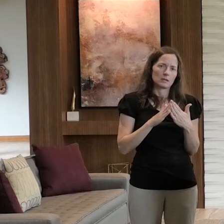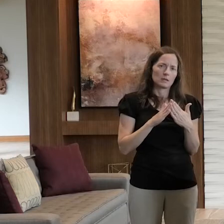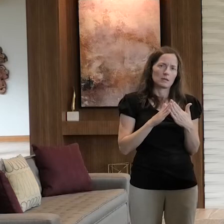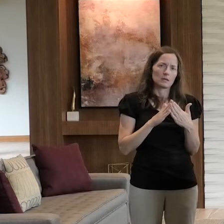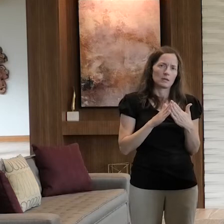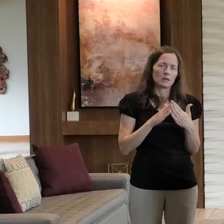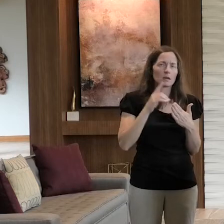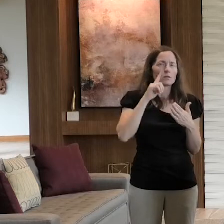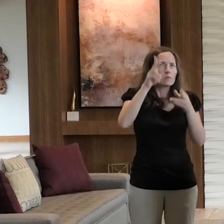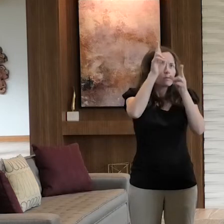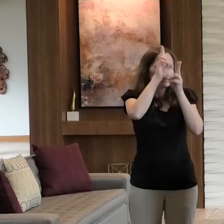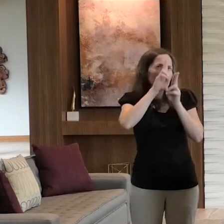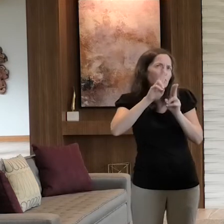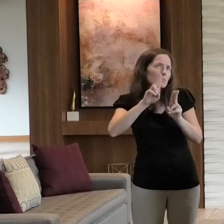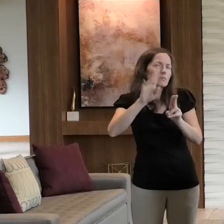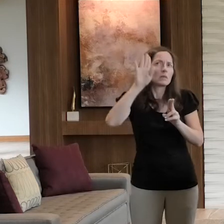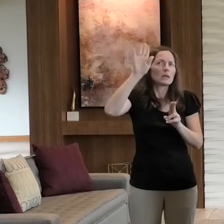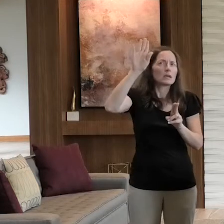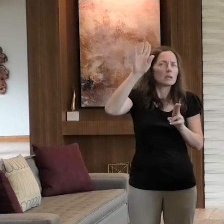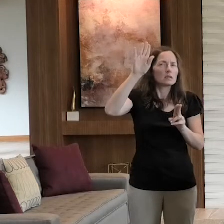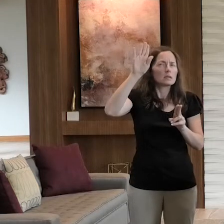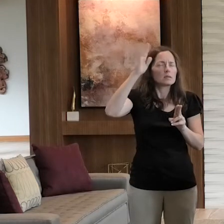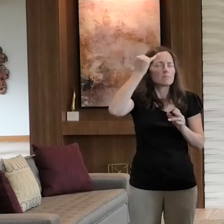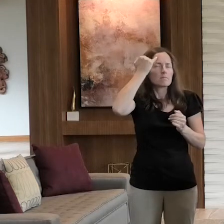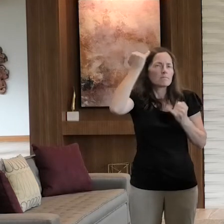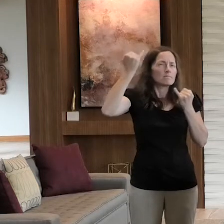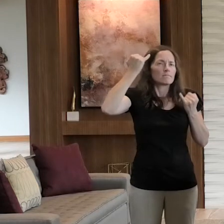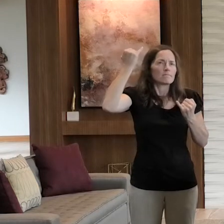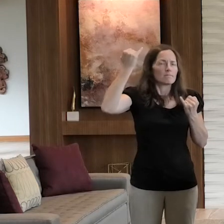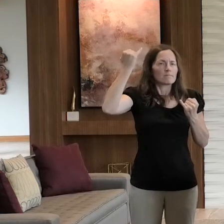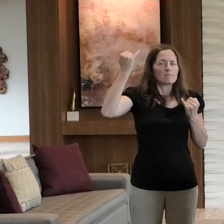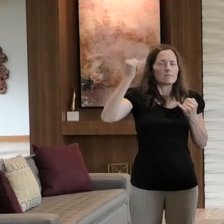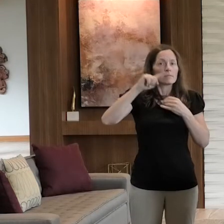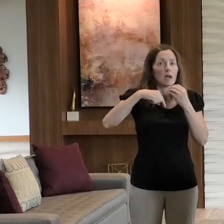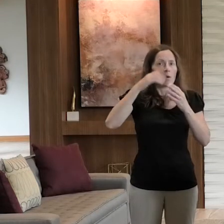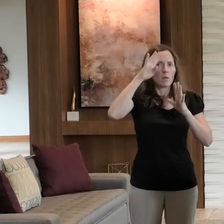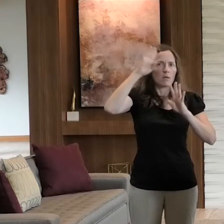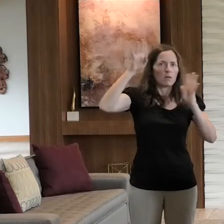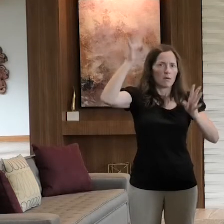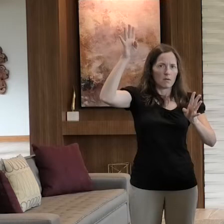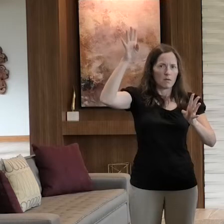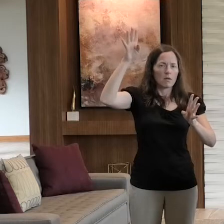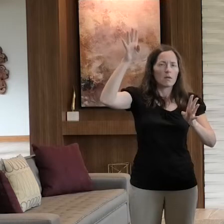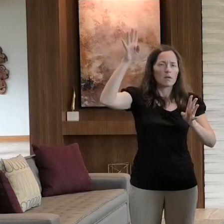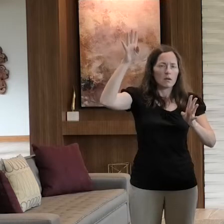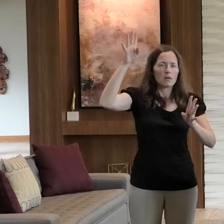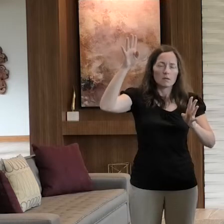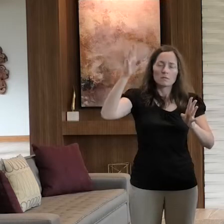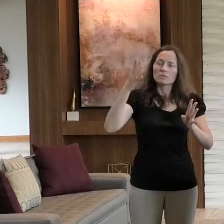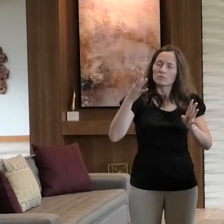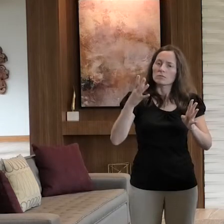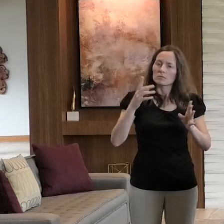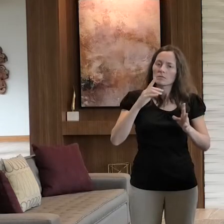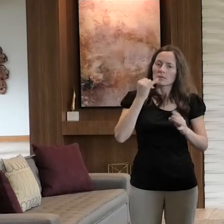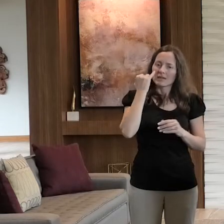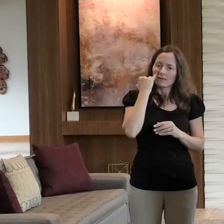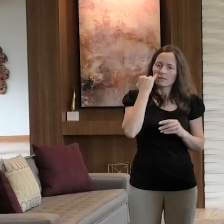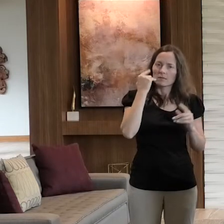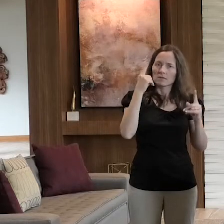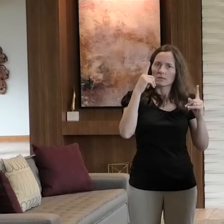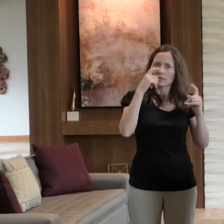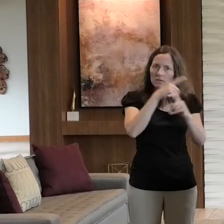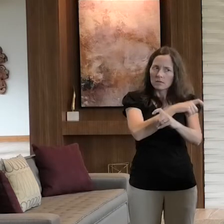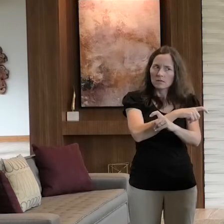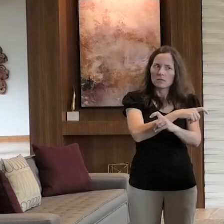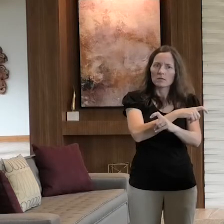to honor that spirit of innovation means as we approach a big, challenging, complex issue